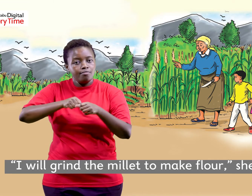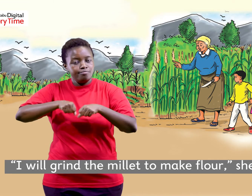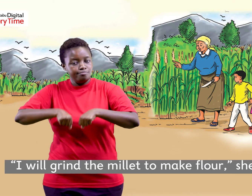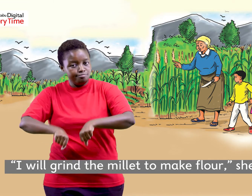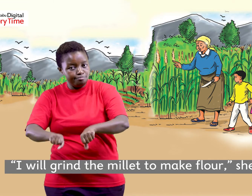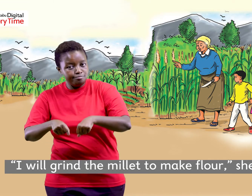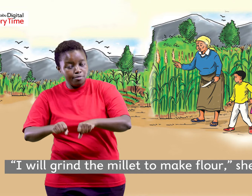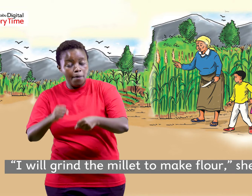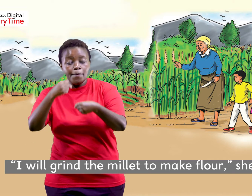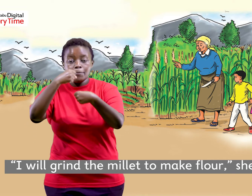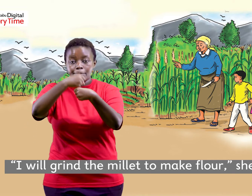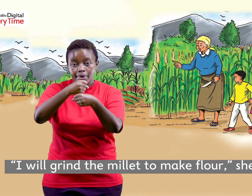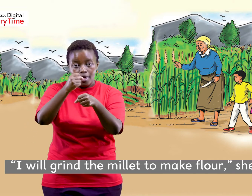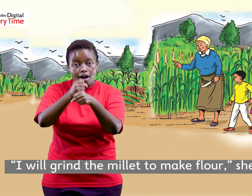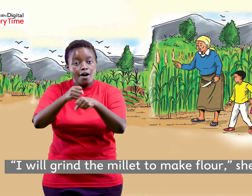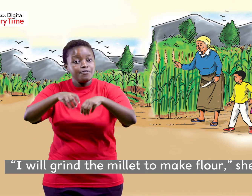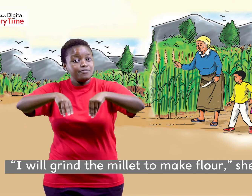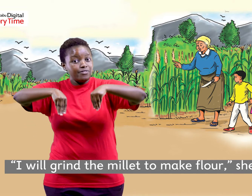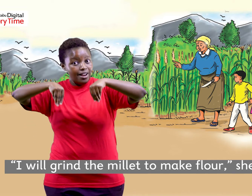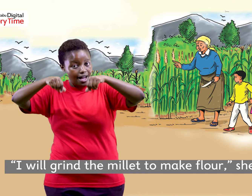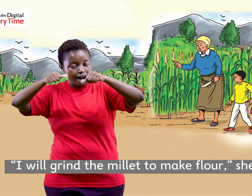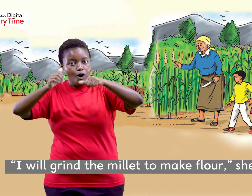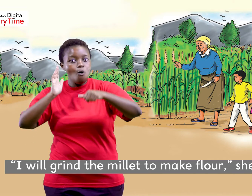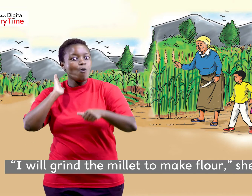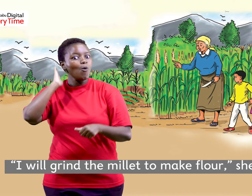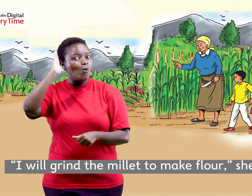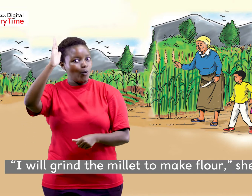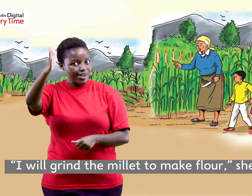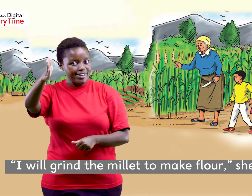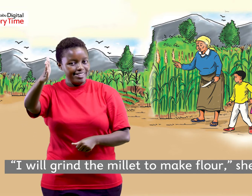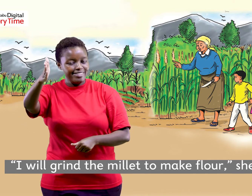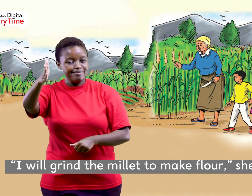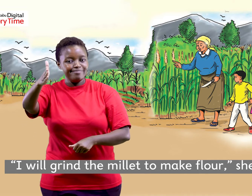"I will grind the millet to make flour," she said.